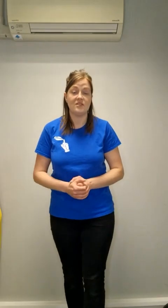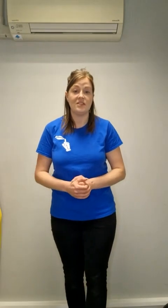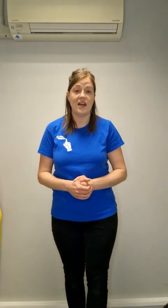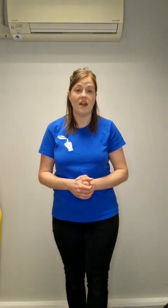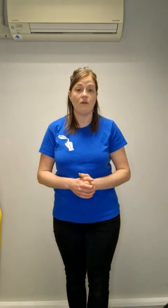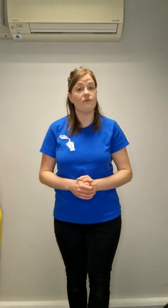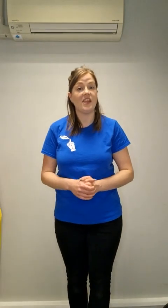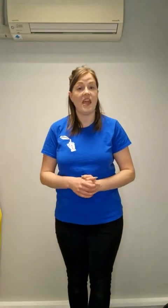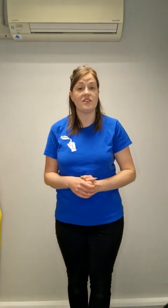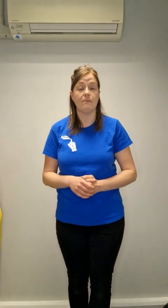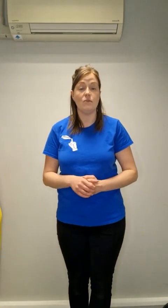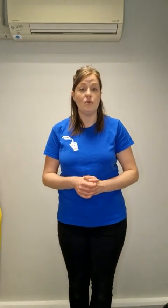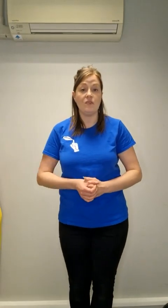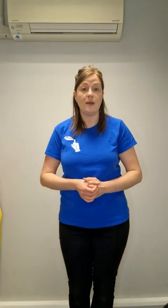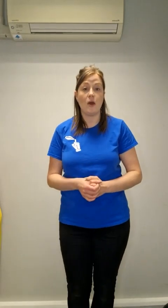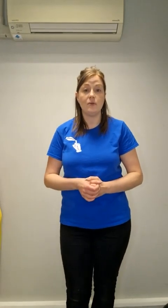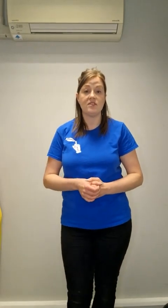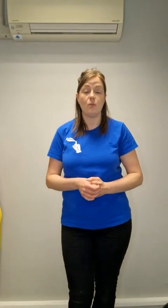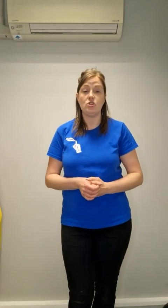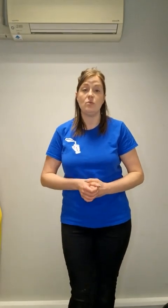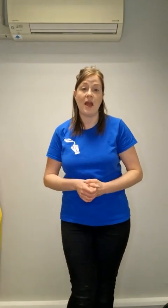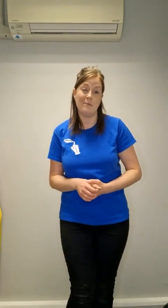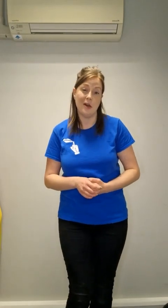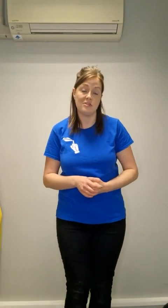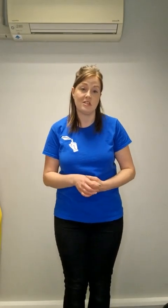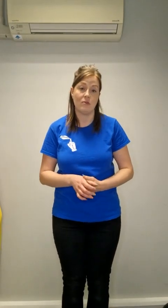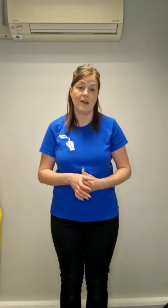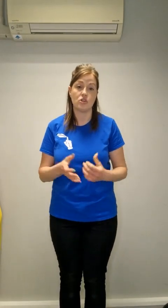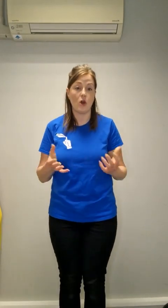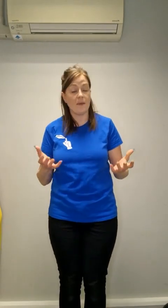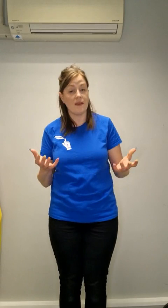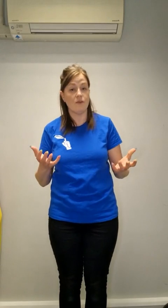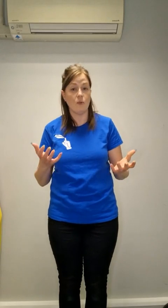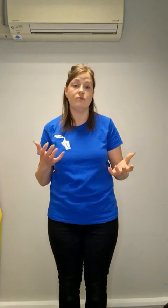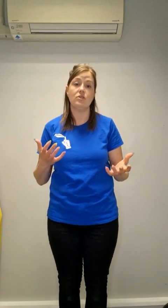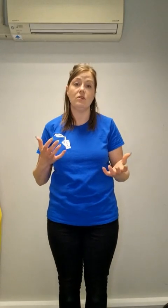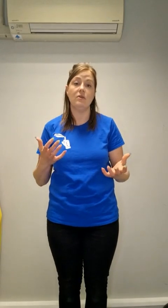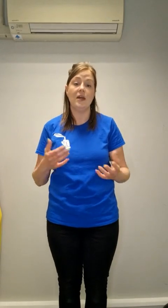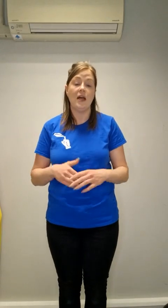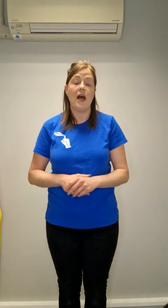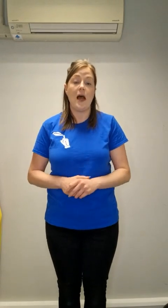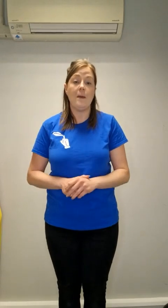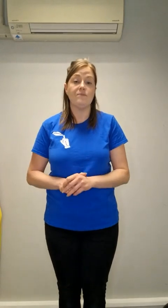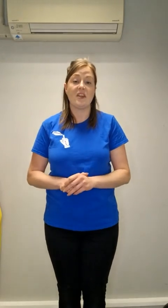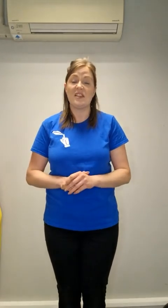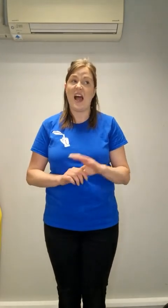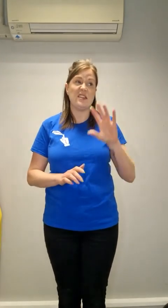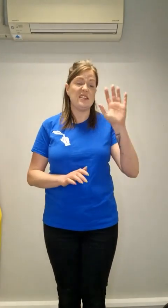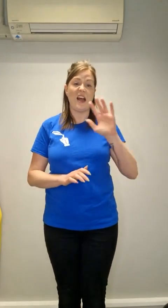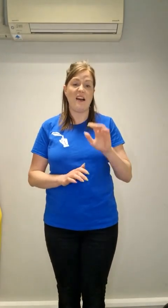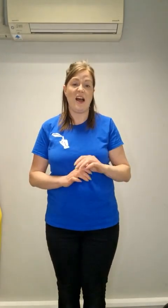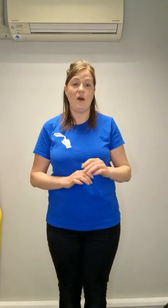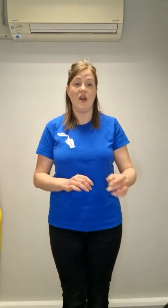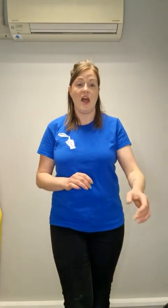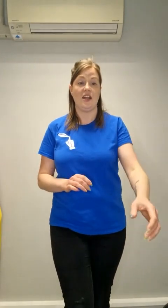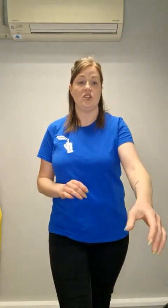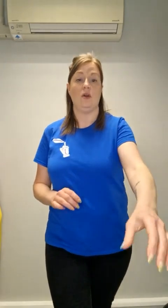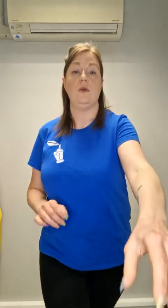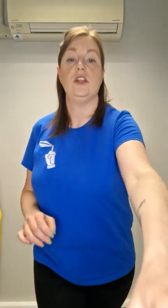today are off the Get Moving poster, which you can purchase from our shop if you want to. It's handy to have out. And actually I'll quickly show